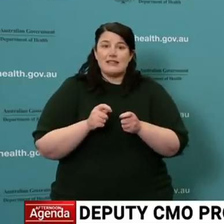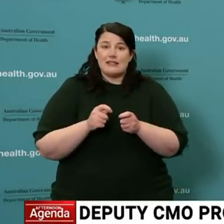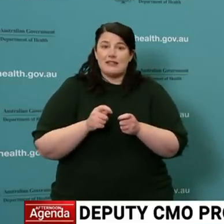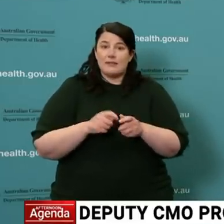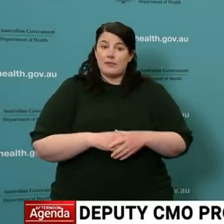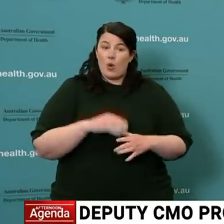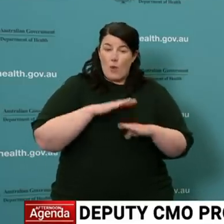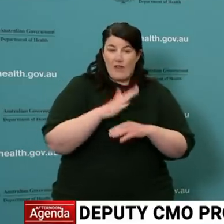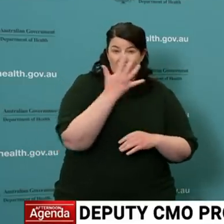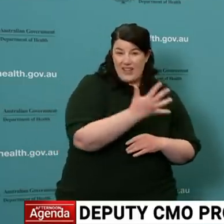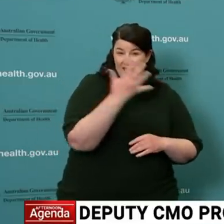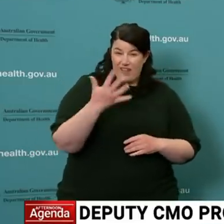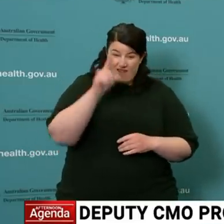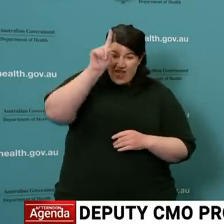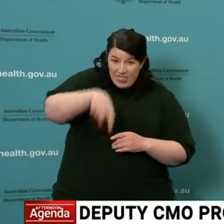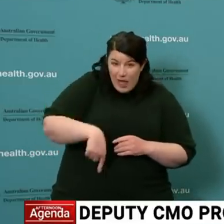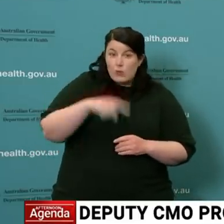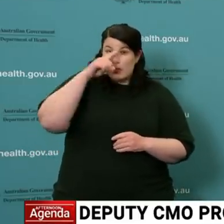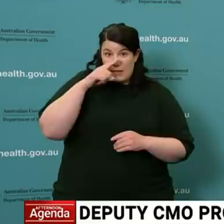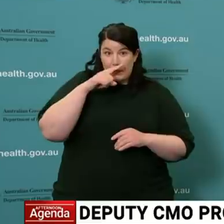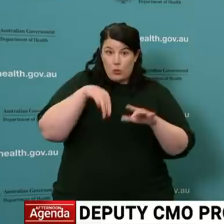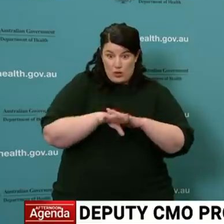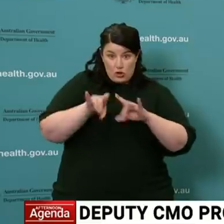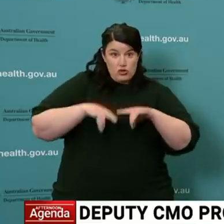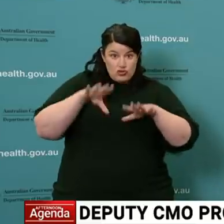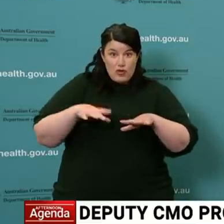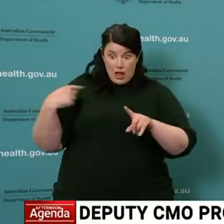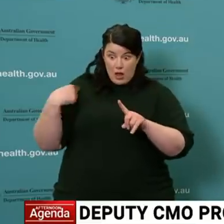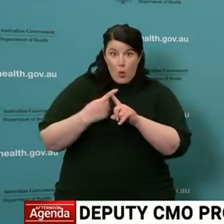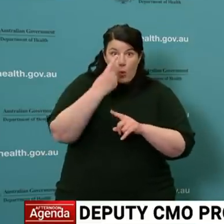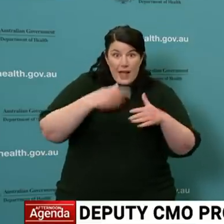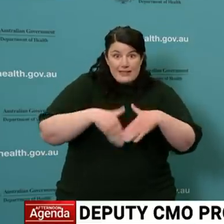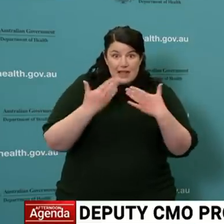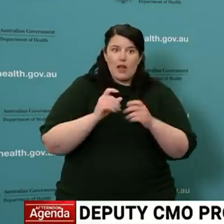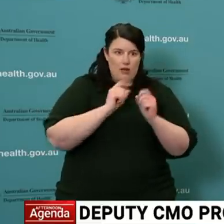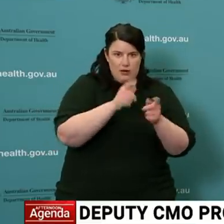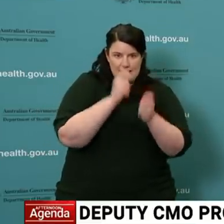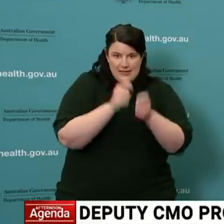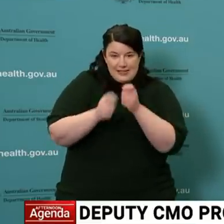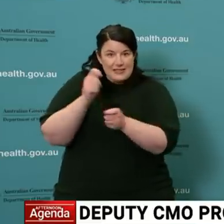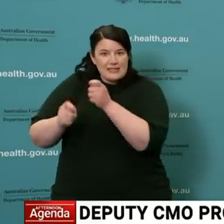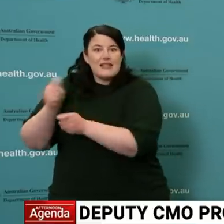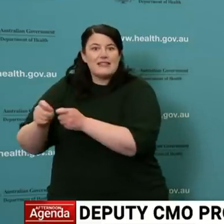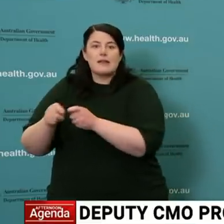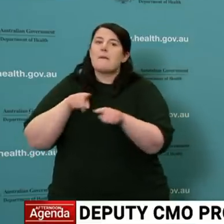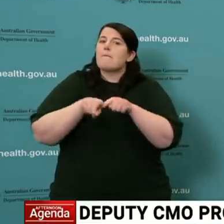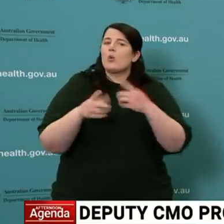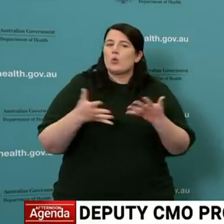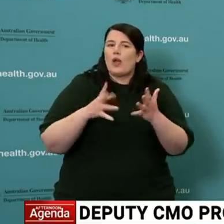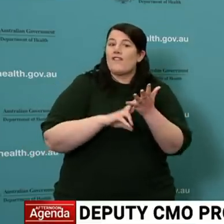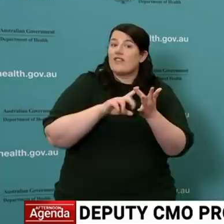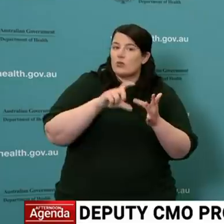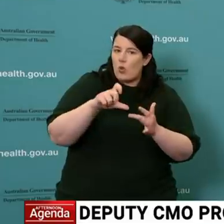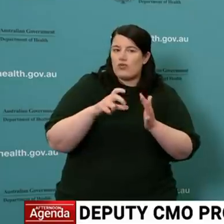over 55,000 Australians in the past 24 hours, the vast bulk of those in Victoria and New